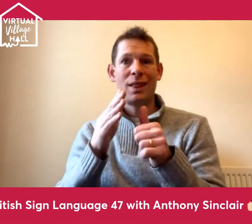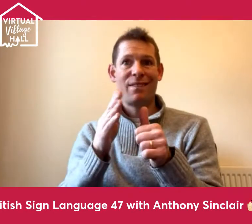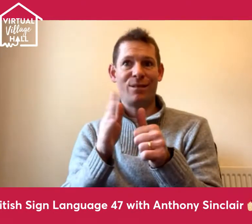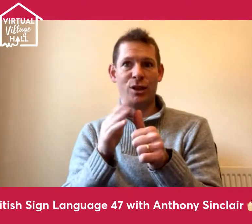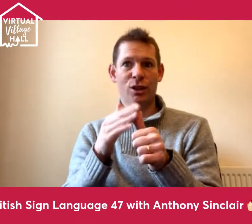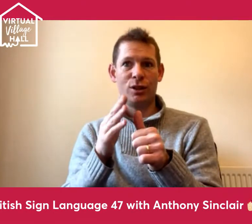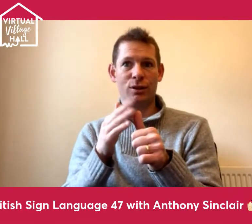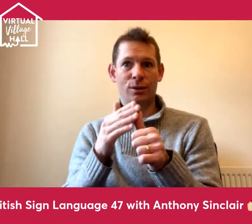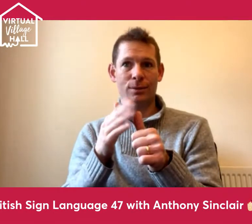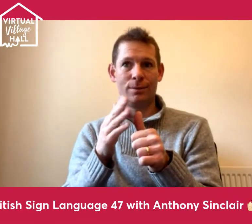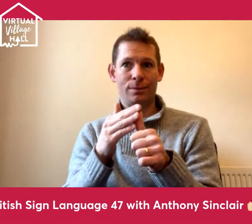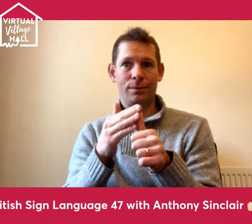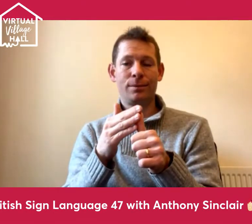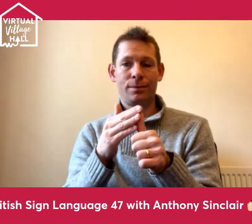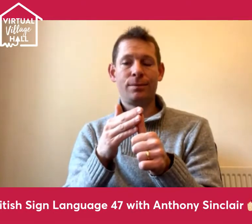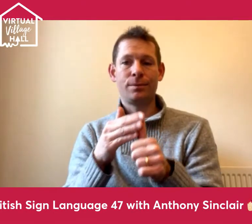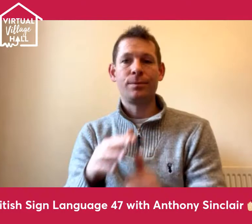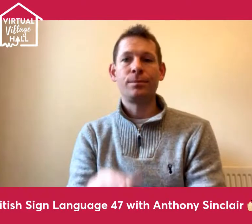So watch carefully.